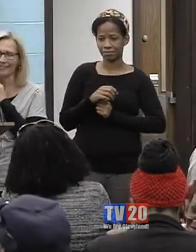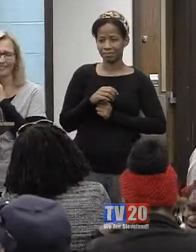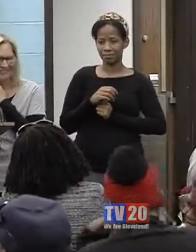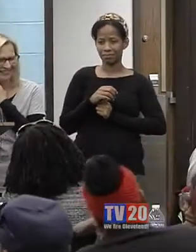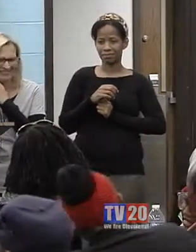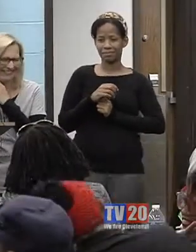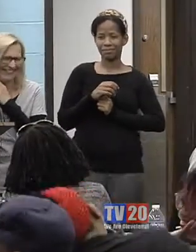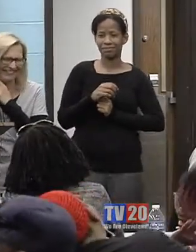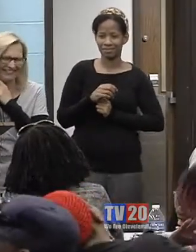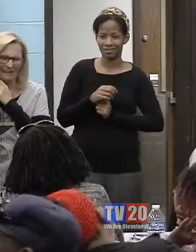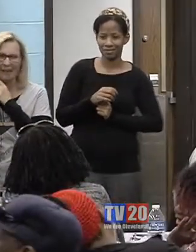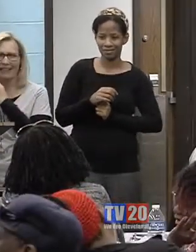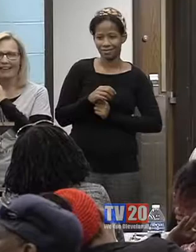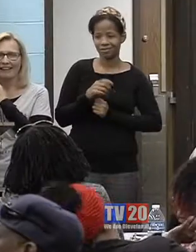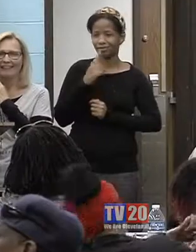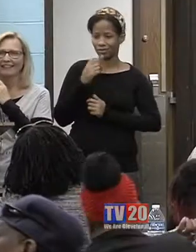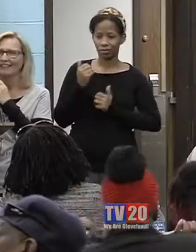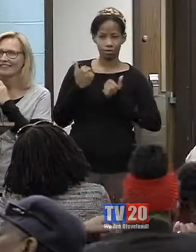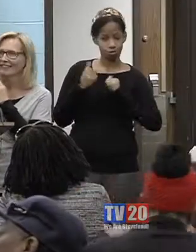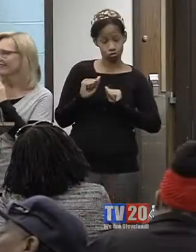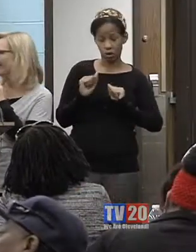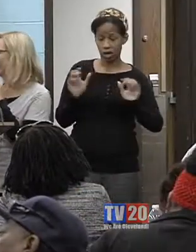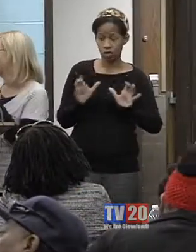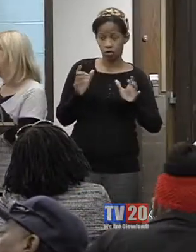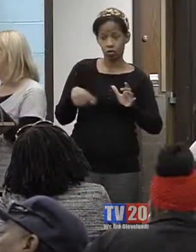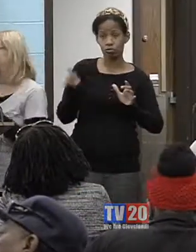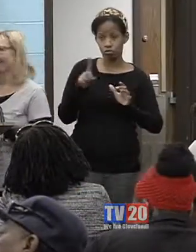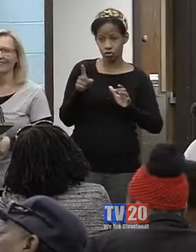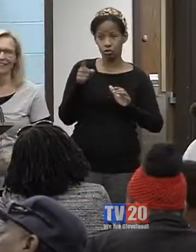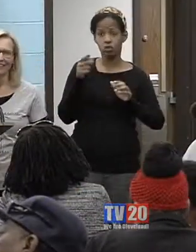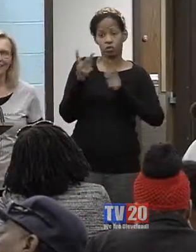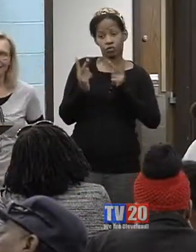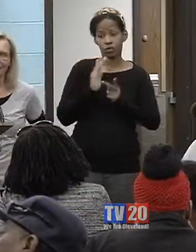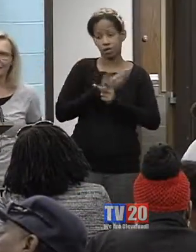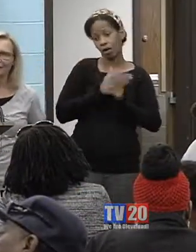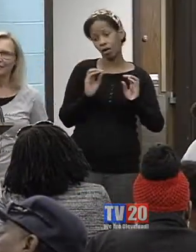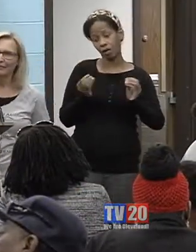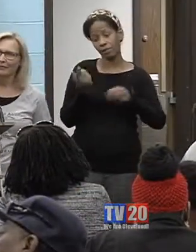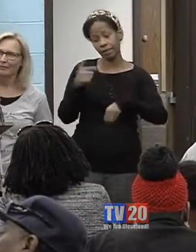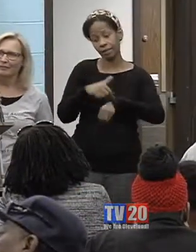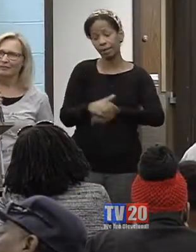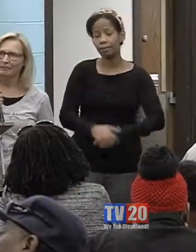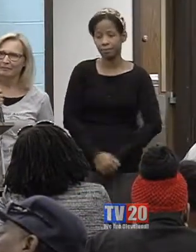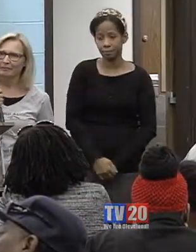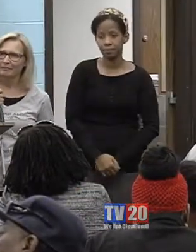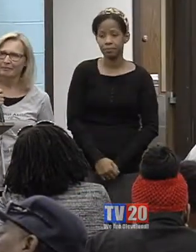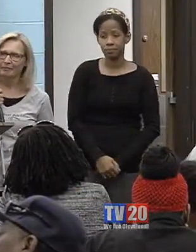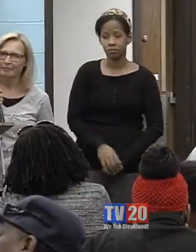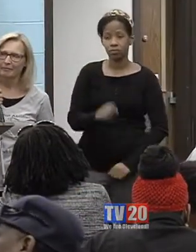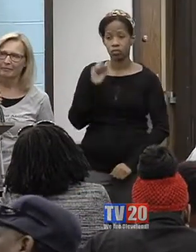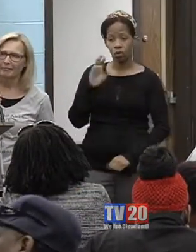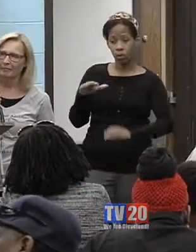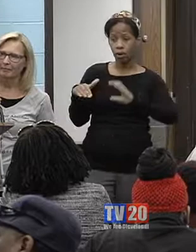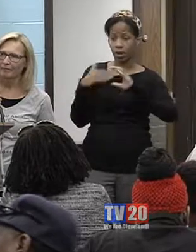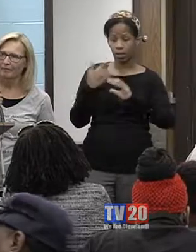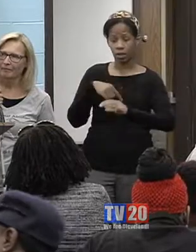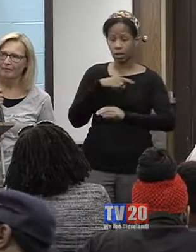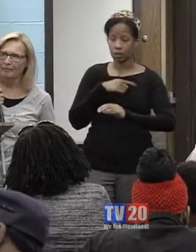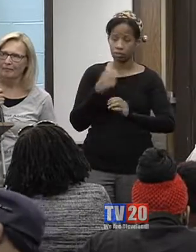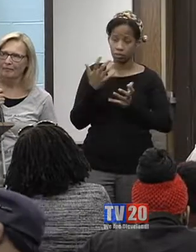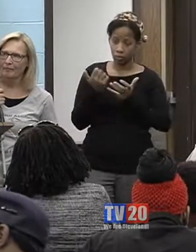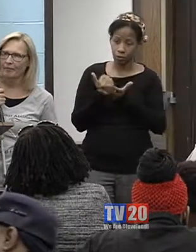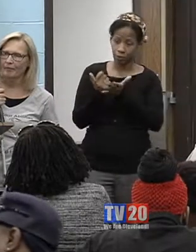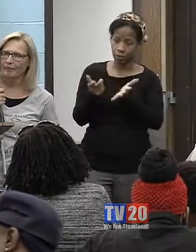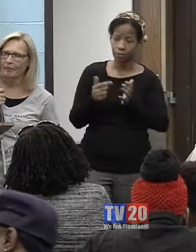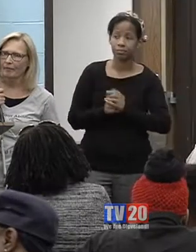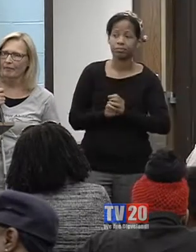Yeah. Not from Nike, but just do it. Access your ability. We want to help you do that,